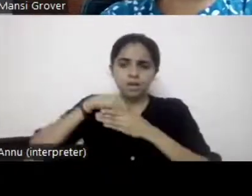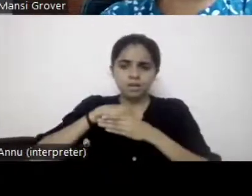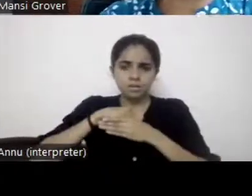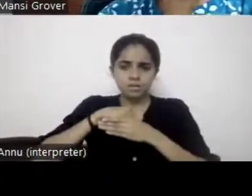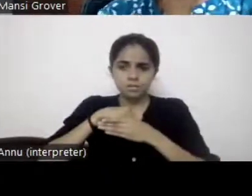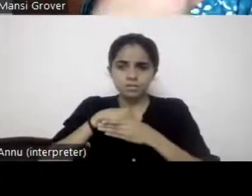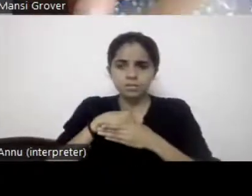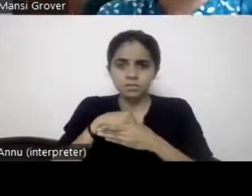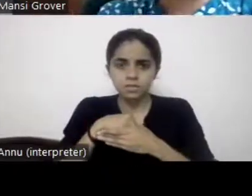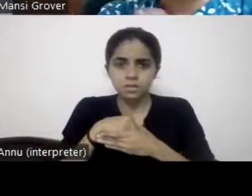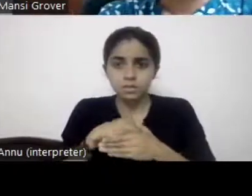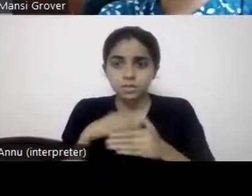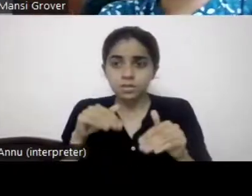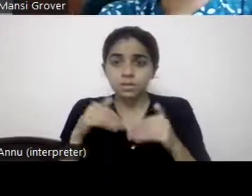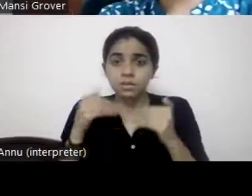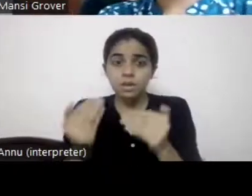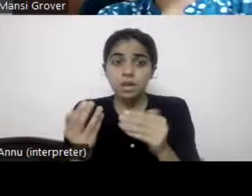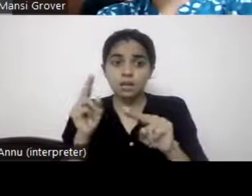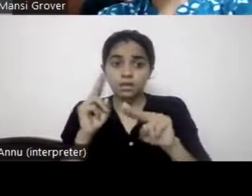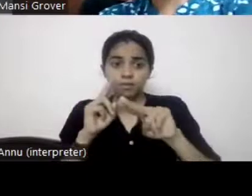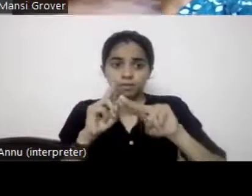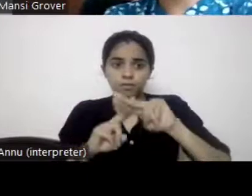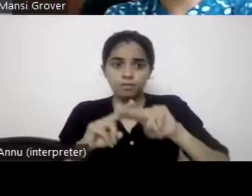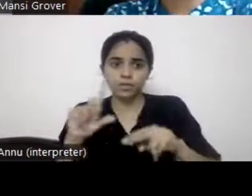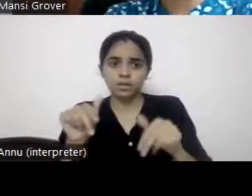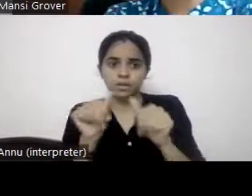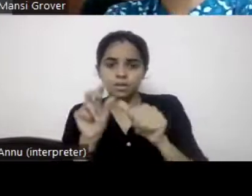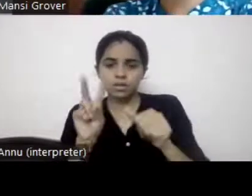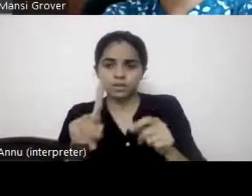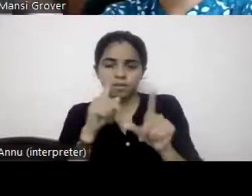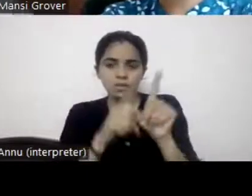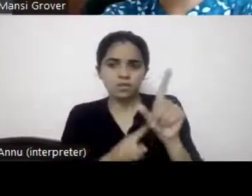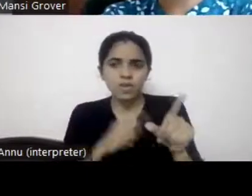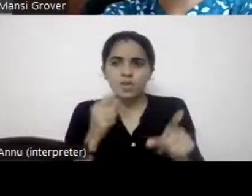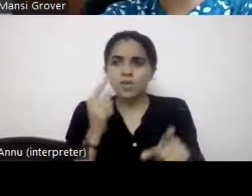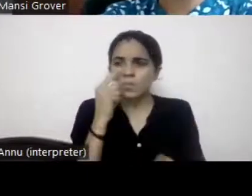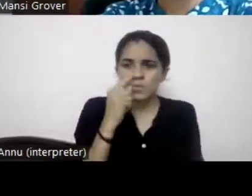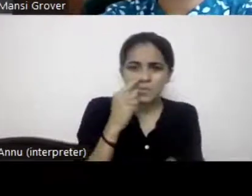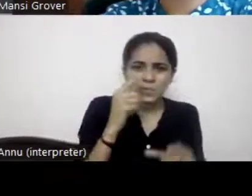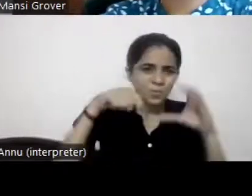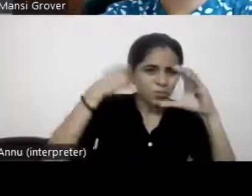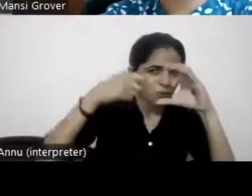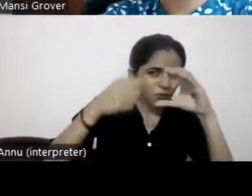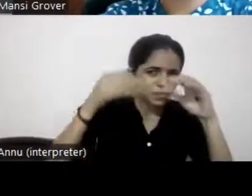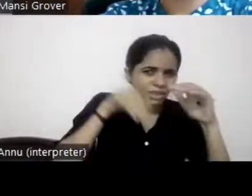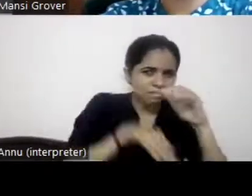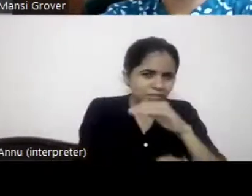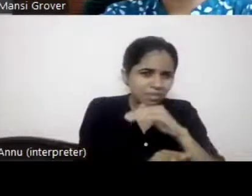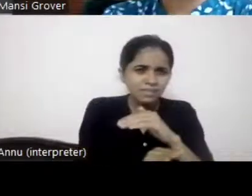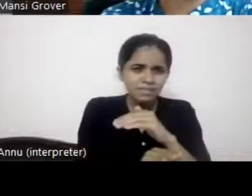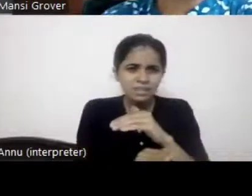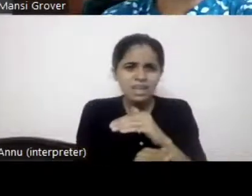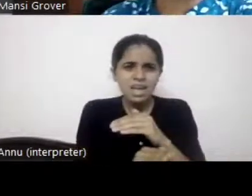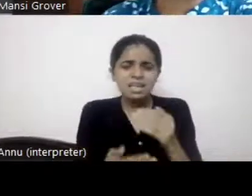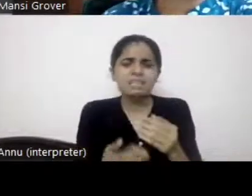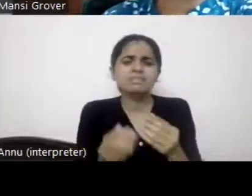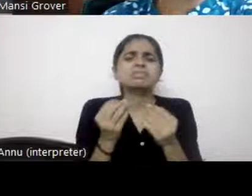And Flavie here from the film Khamochi, she was denied any agency in the film because of the fact